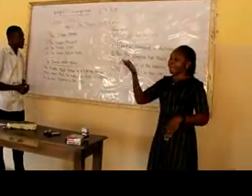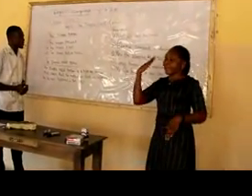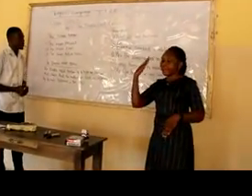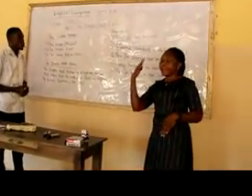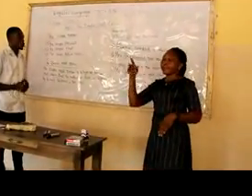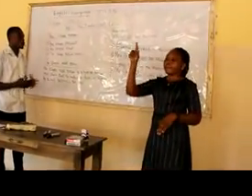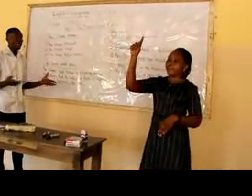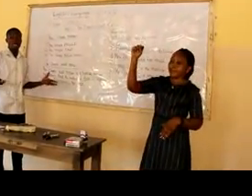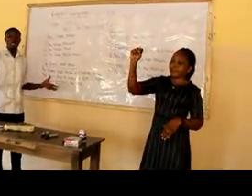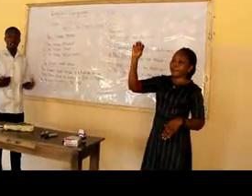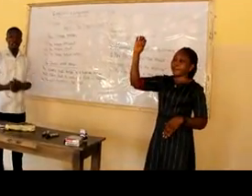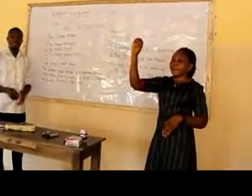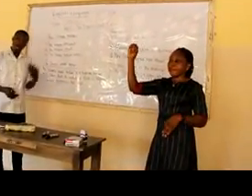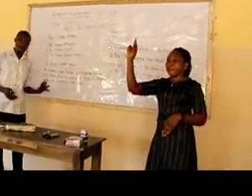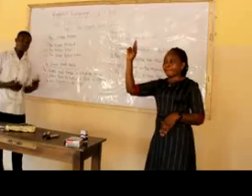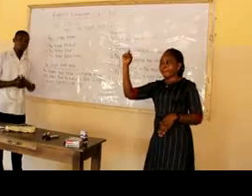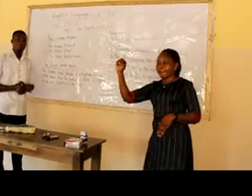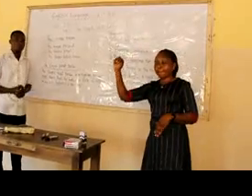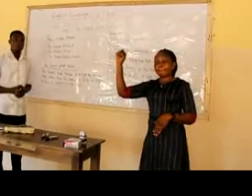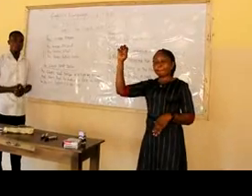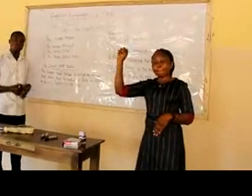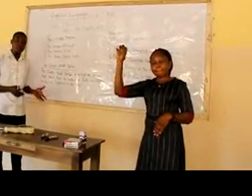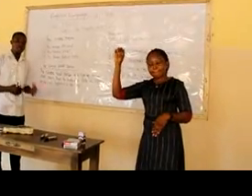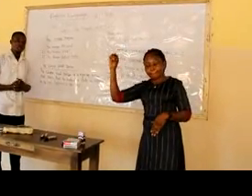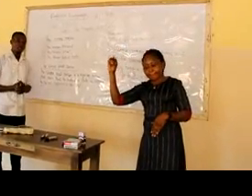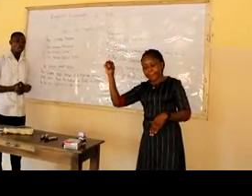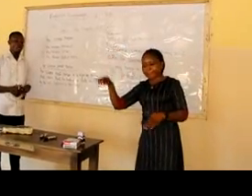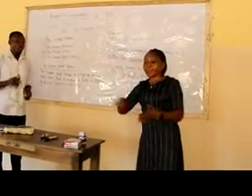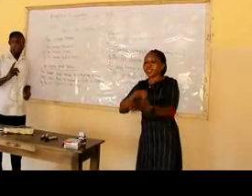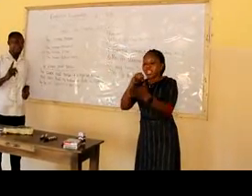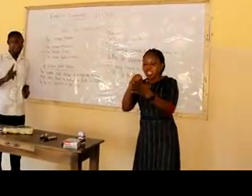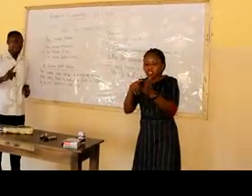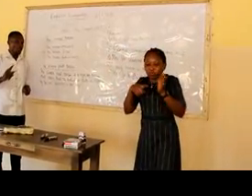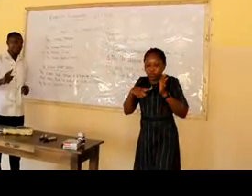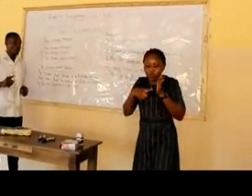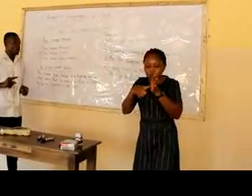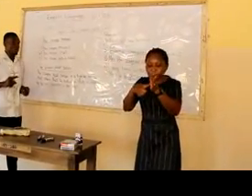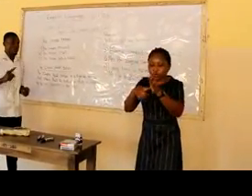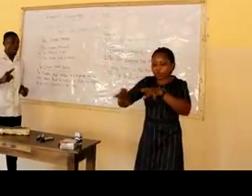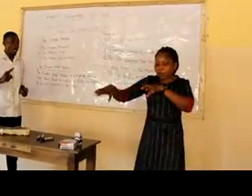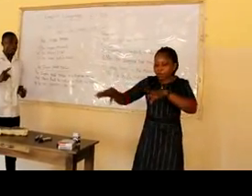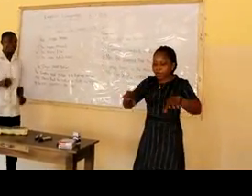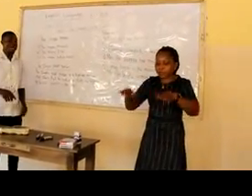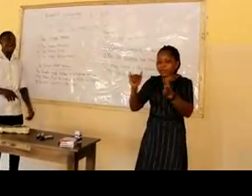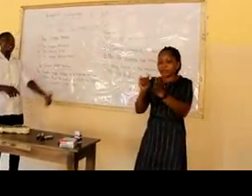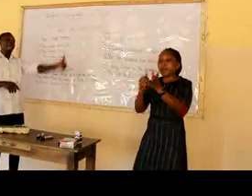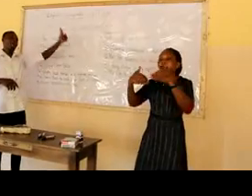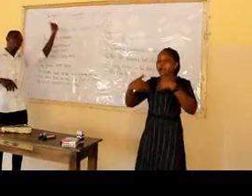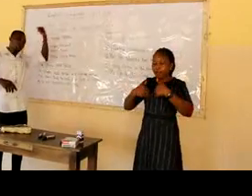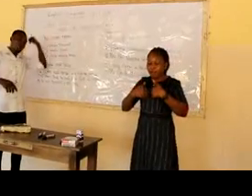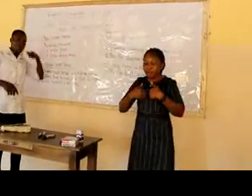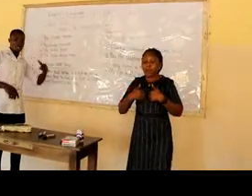tense shows an action that happened in the past. It doesn't show an action that